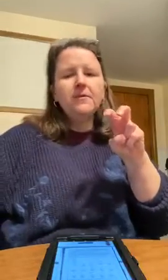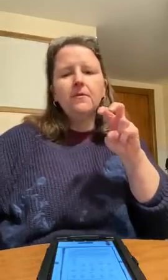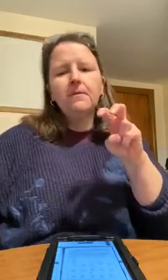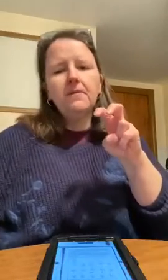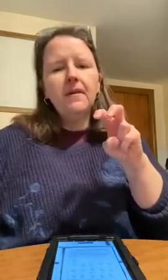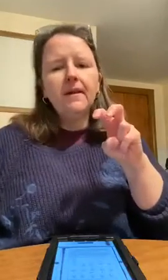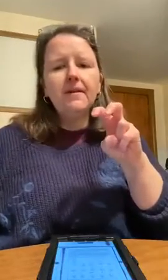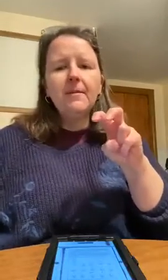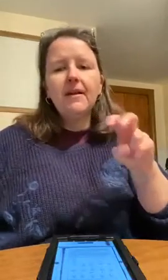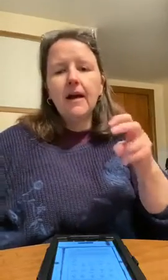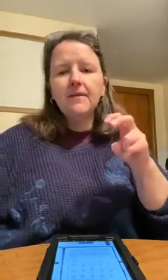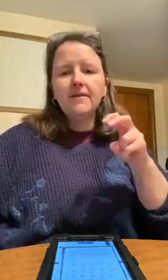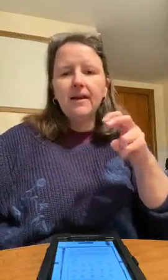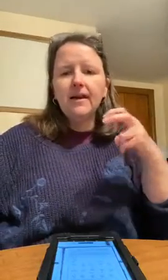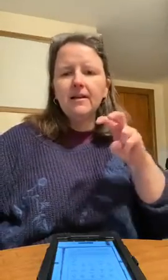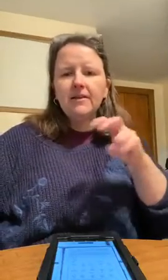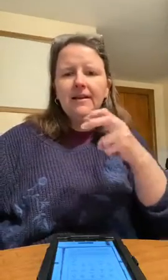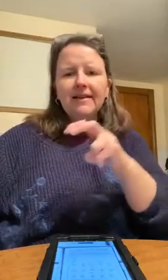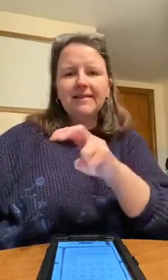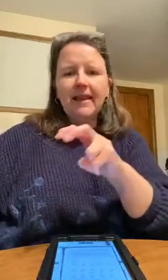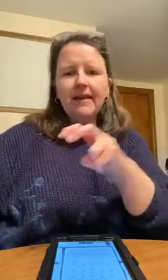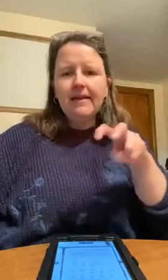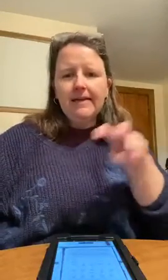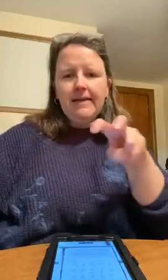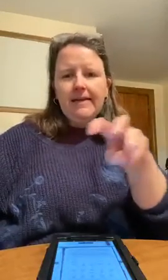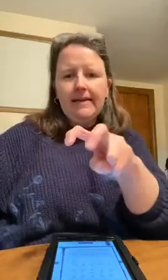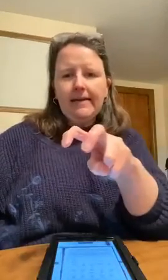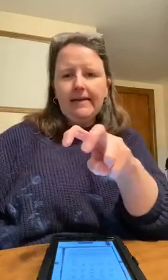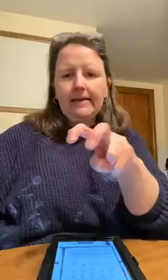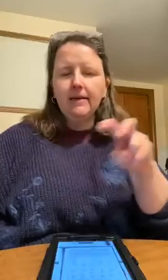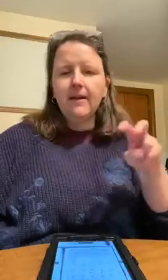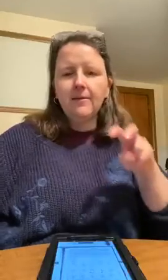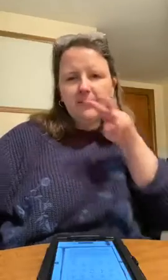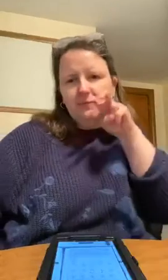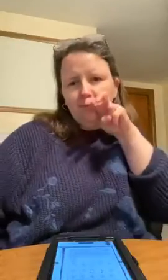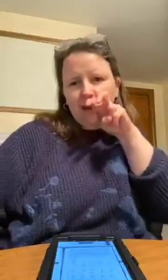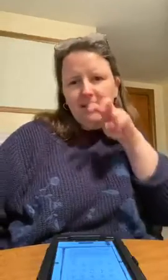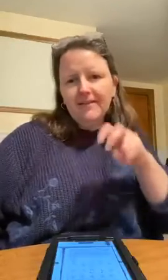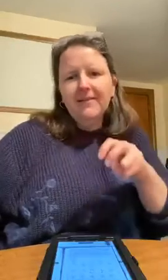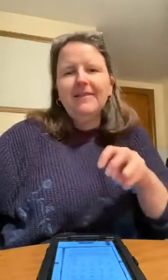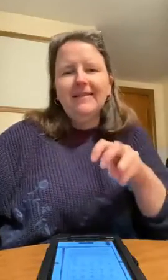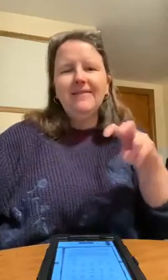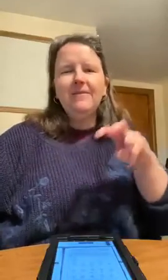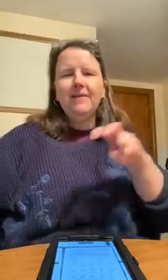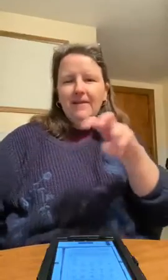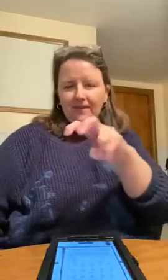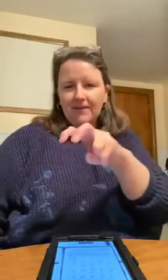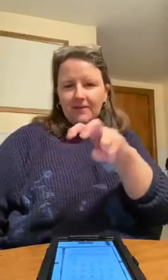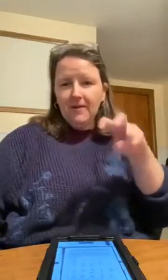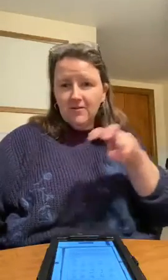few things. Obviously it kind of looks like a snake, okay, with the fangs, So there's your